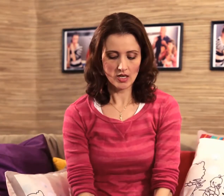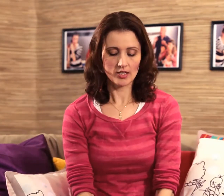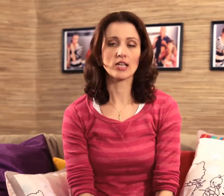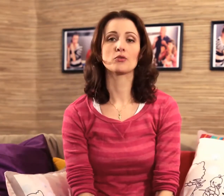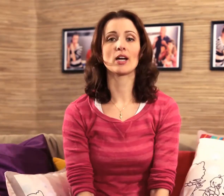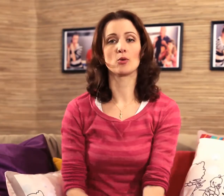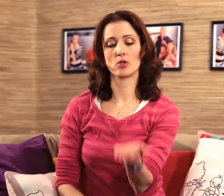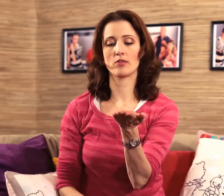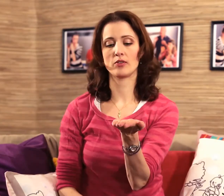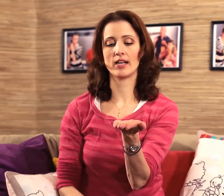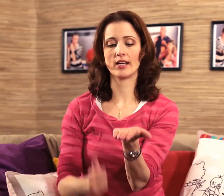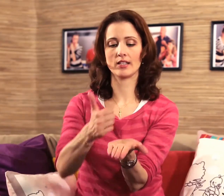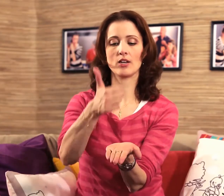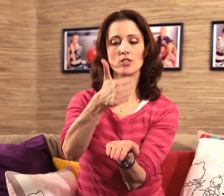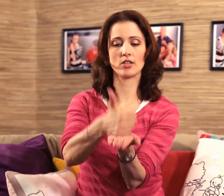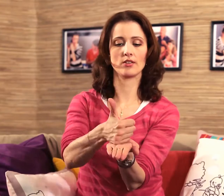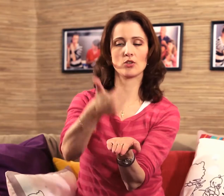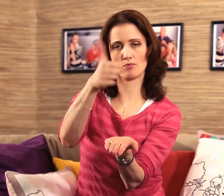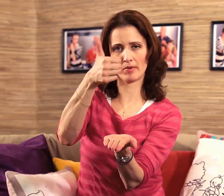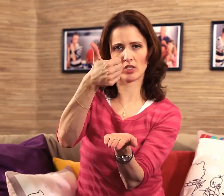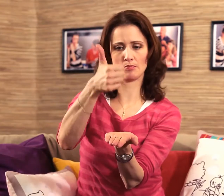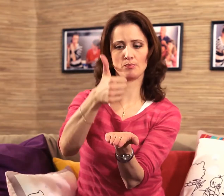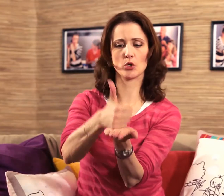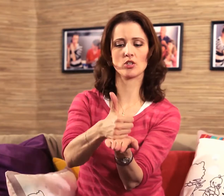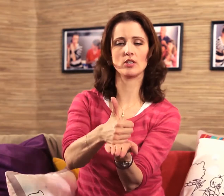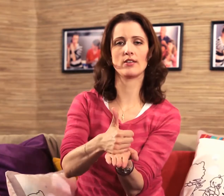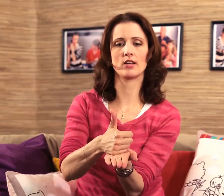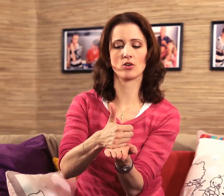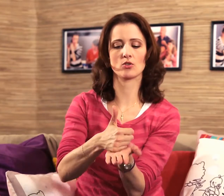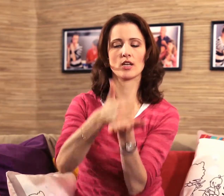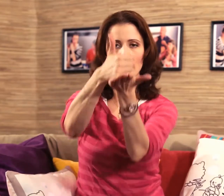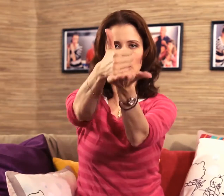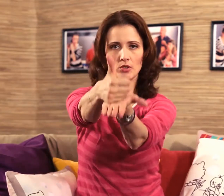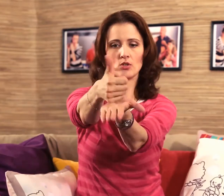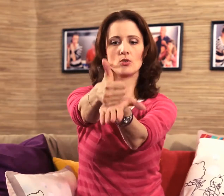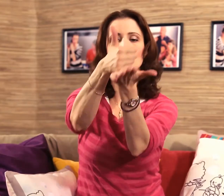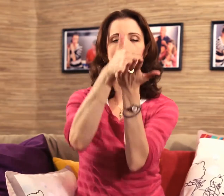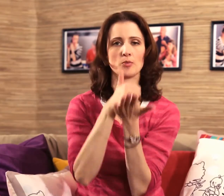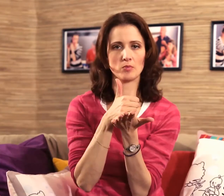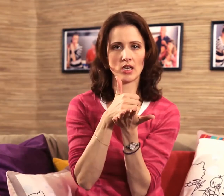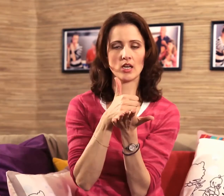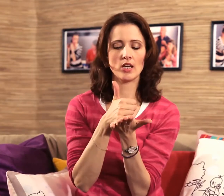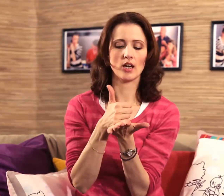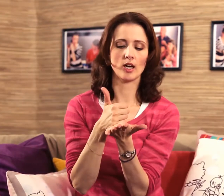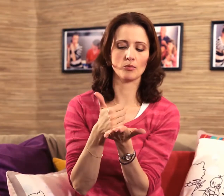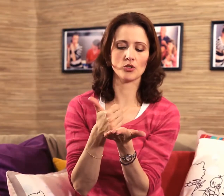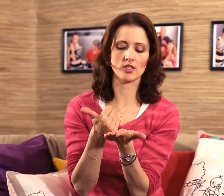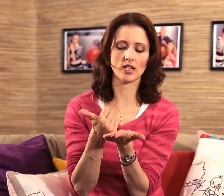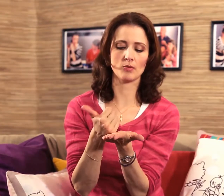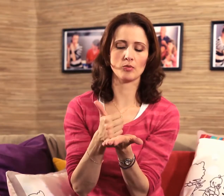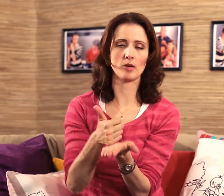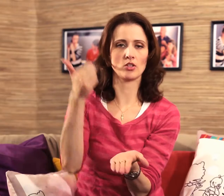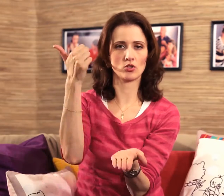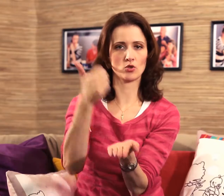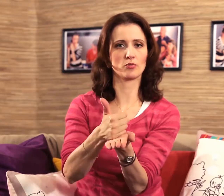The sign for help, you have a flat hand out. This mimics a person, and then it goes, I help you, you help me. Most of the time with babies, it just sort of